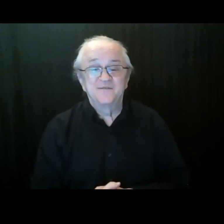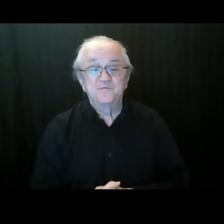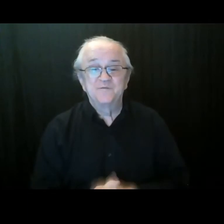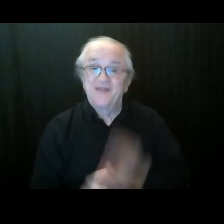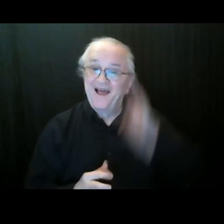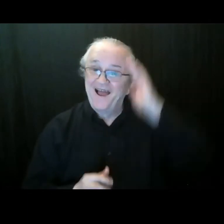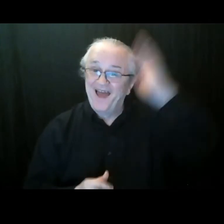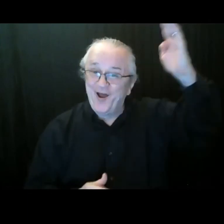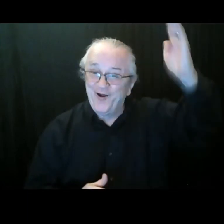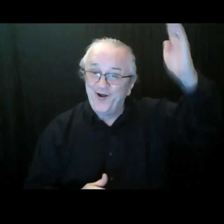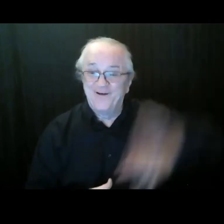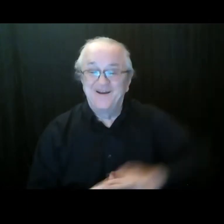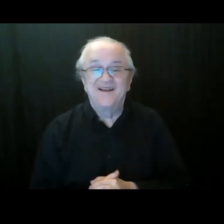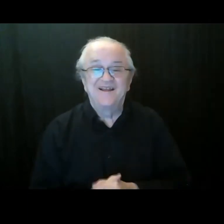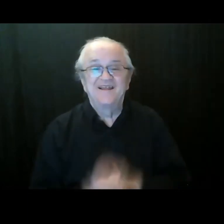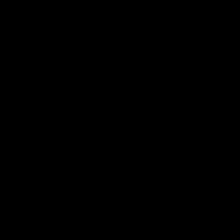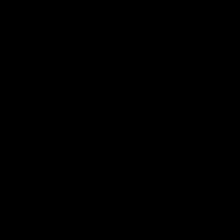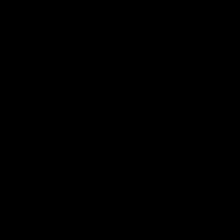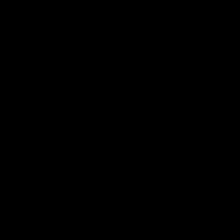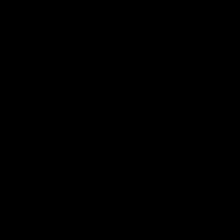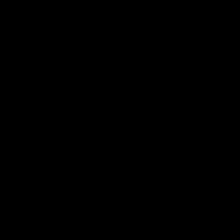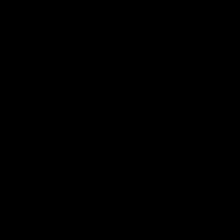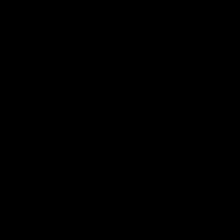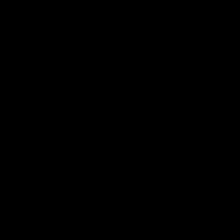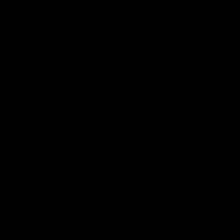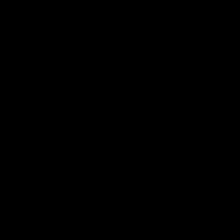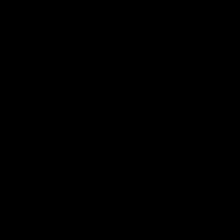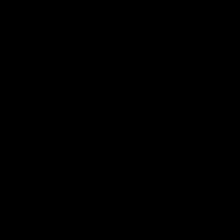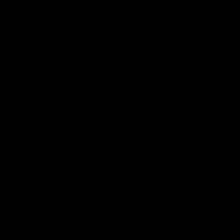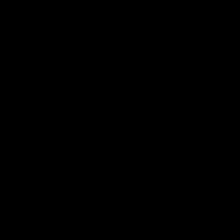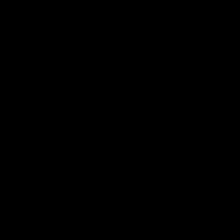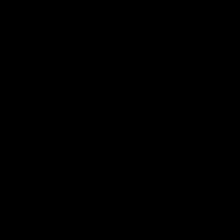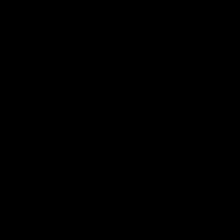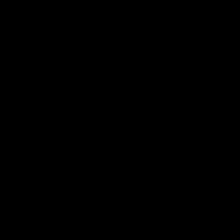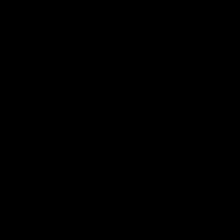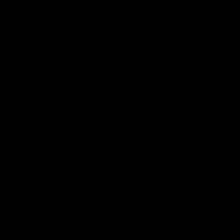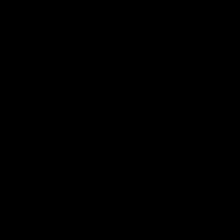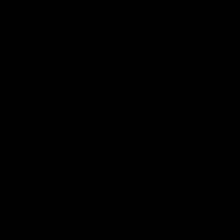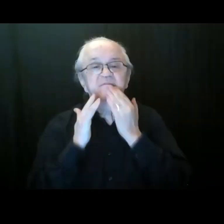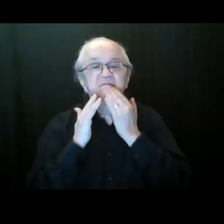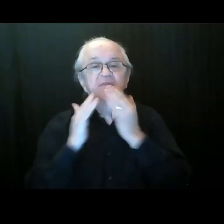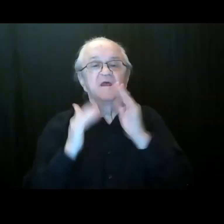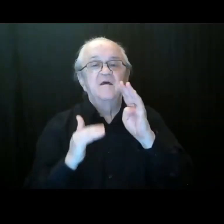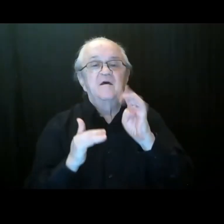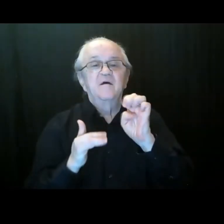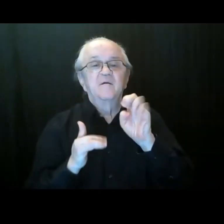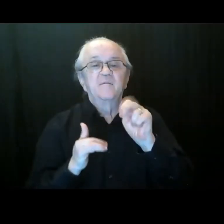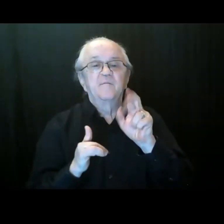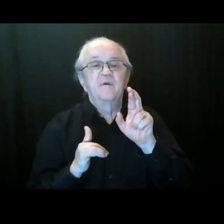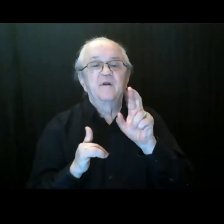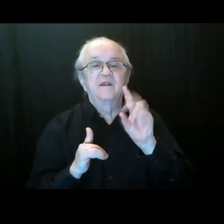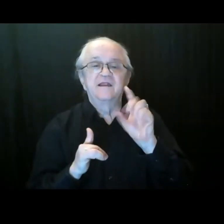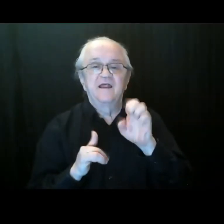Hello! Hey, thank you, everyone. Thank you. Thank you, Bernadette. Thank you for that should I say thank you